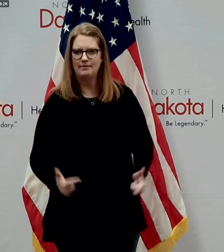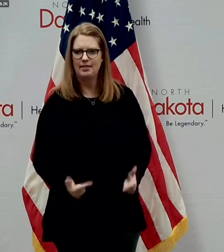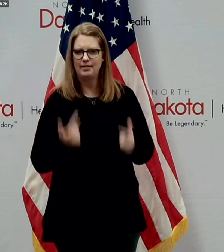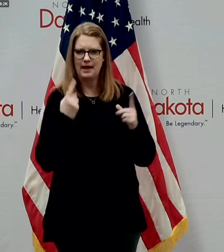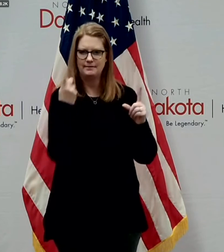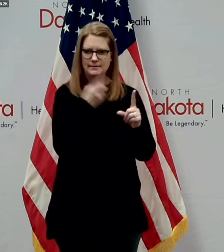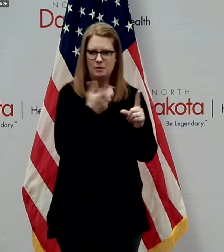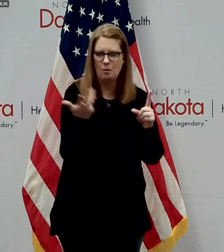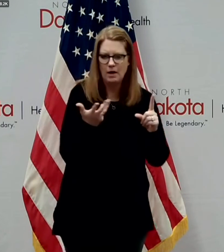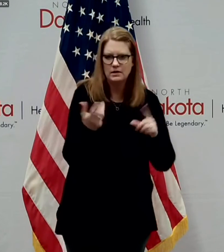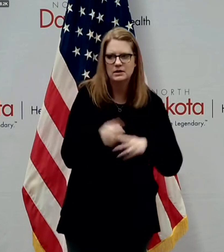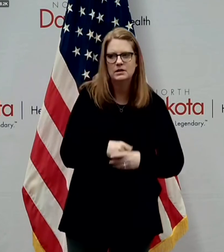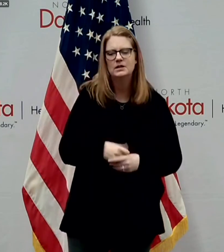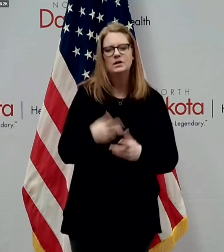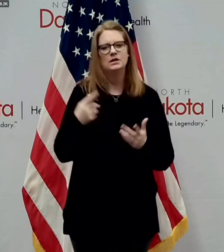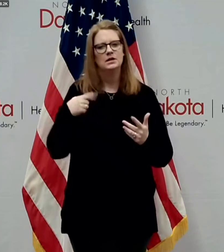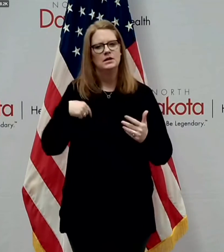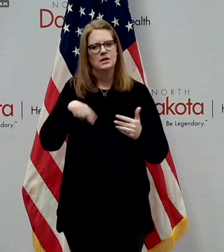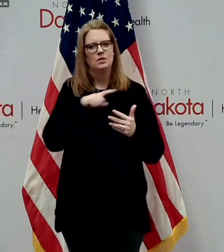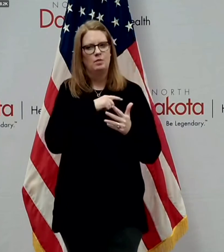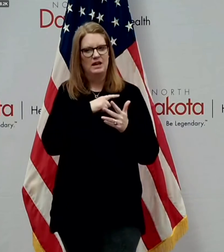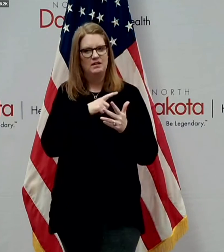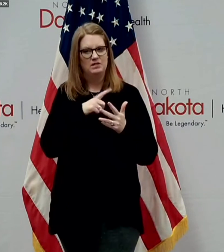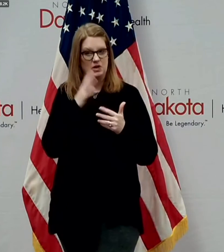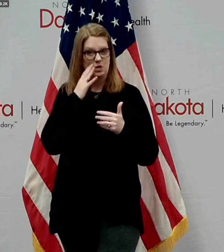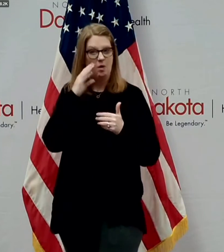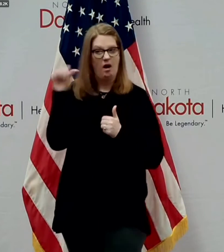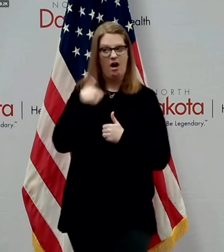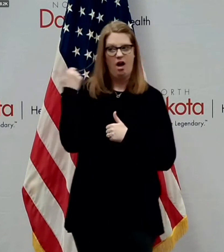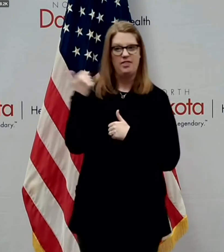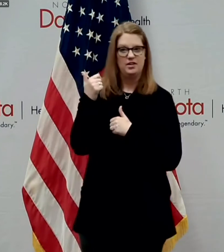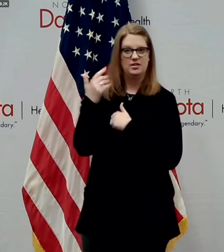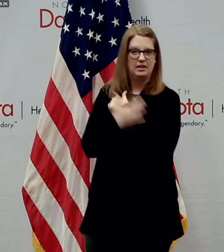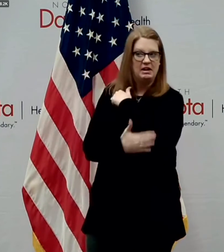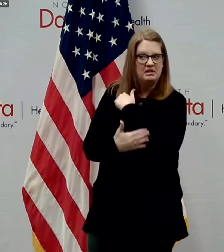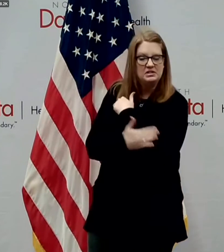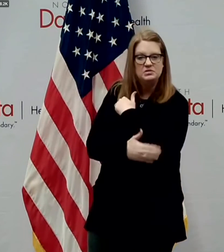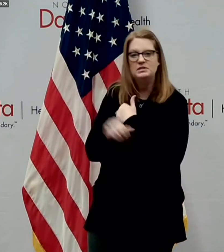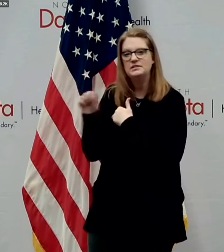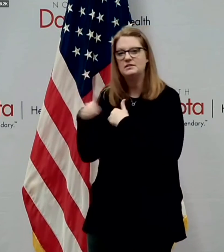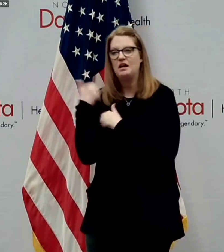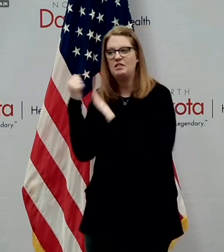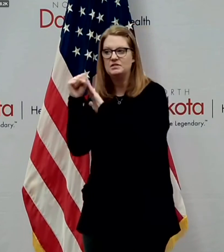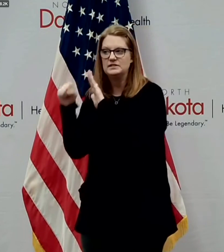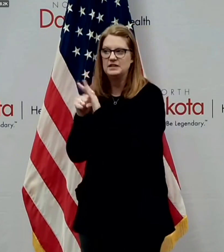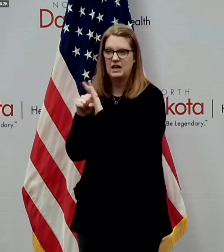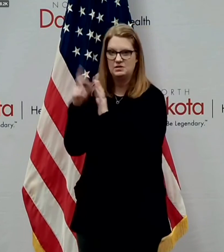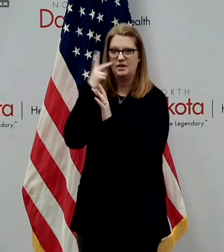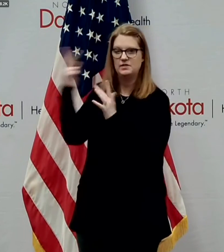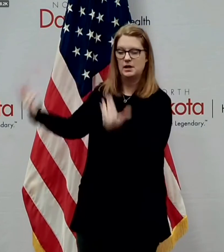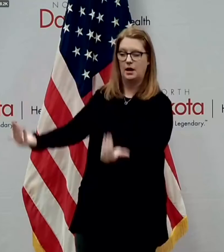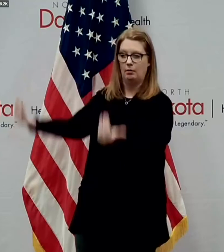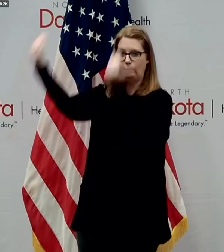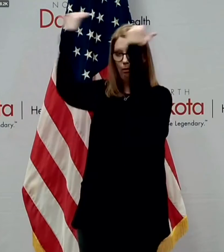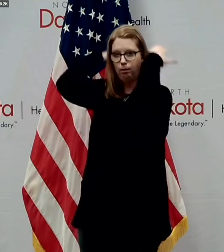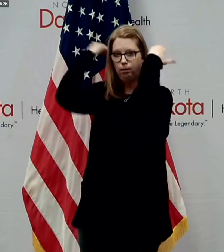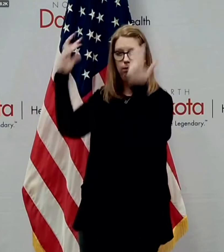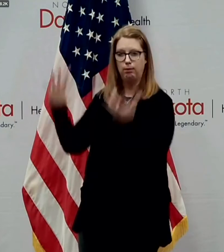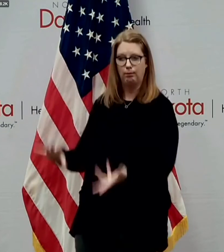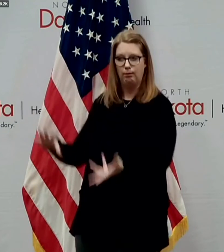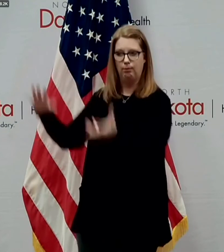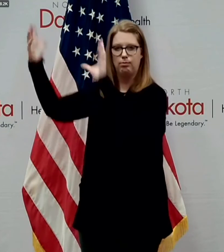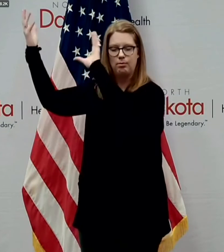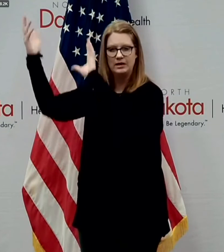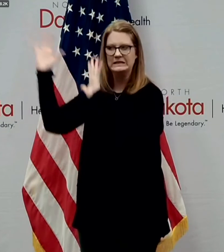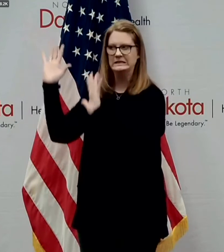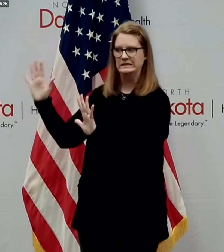the cataclysmic outcomes that we've seen in other countries and in other locations around the world so far. And I say